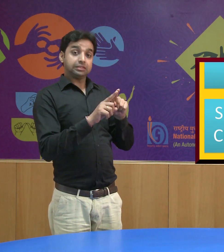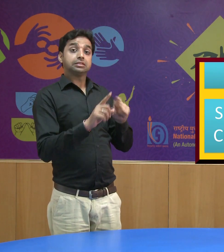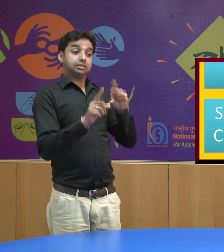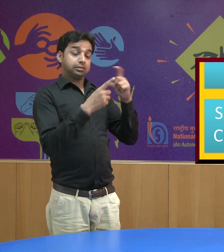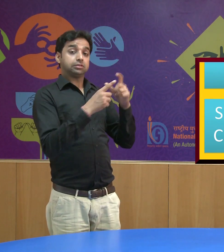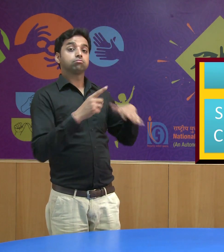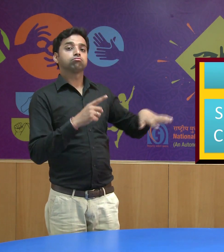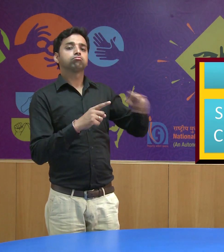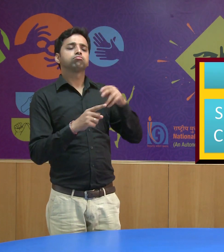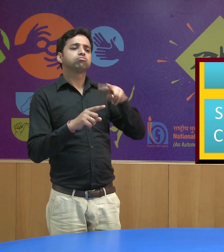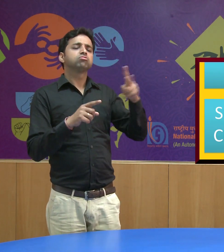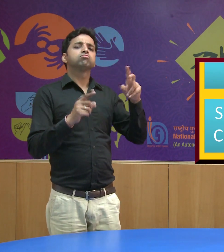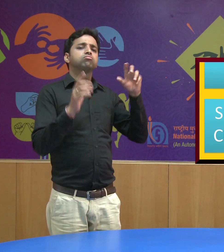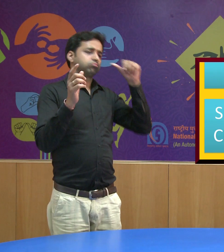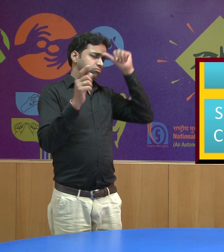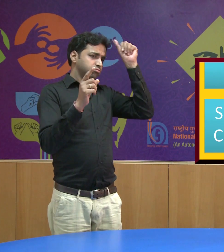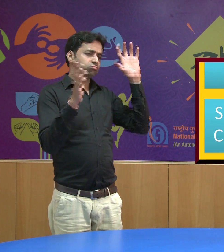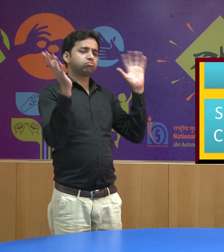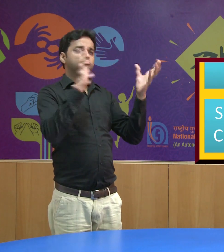countries outside India.